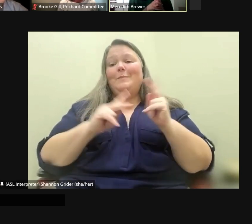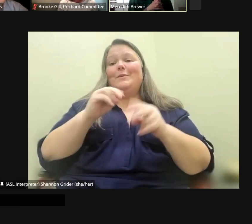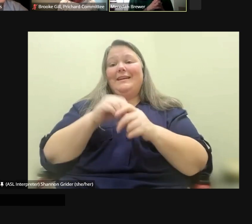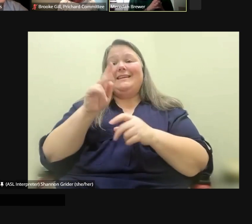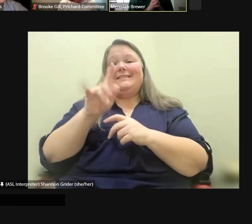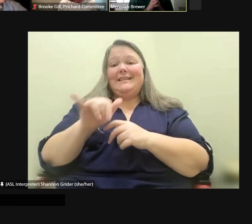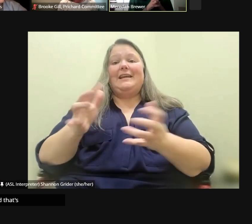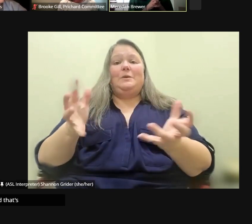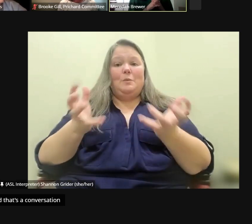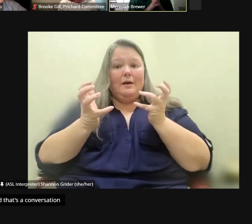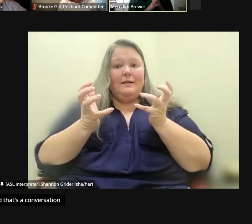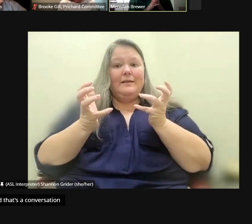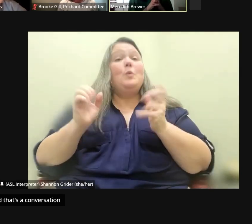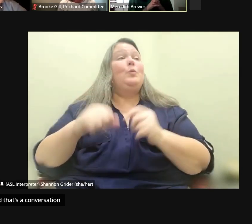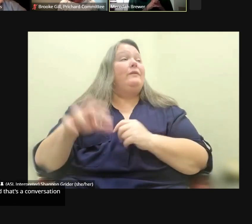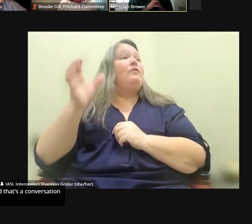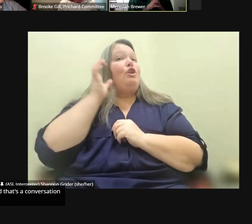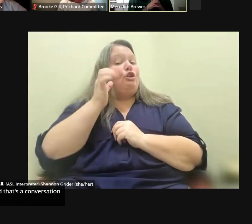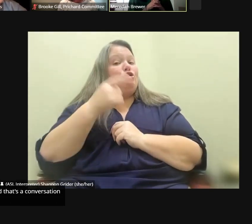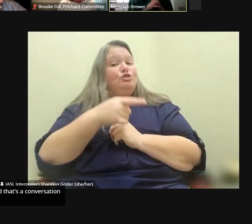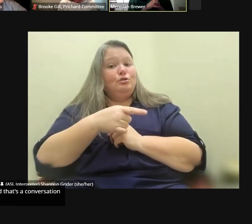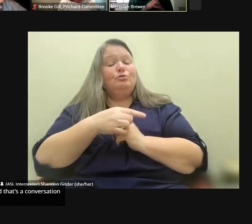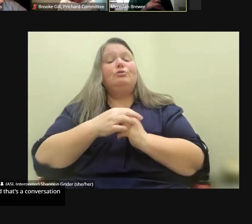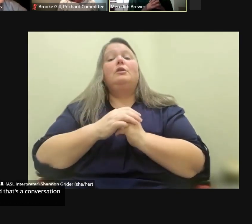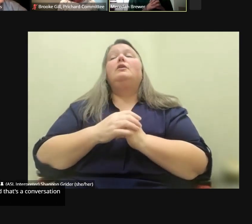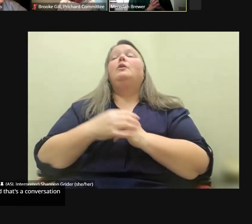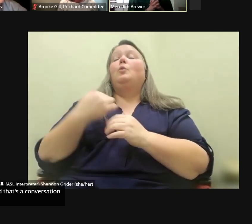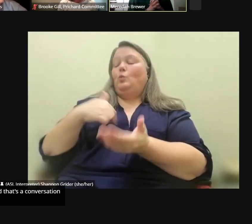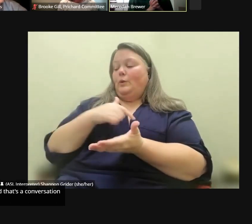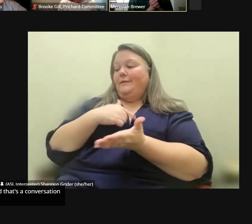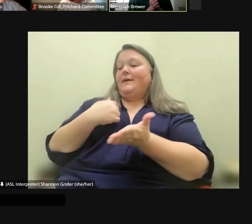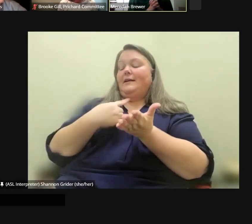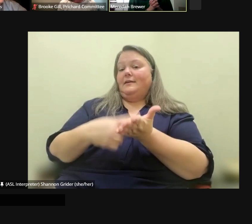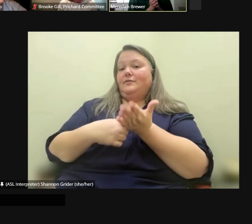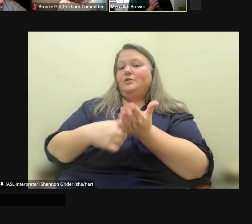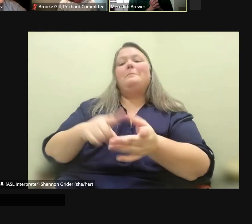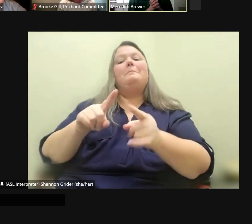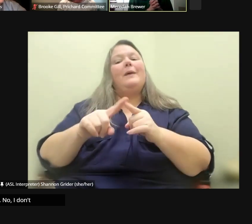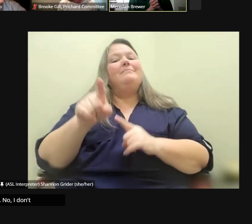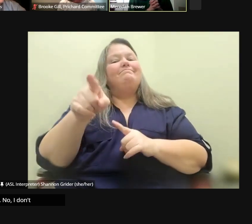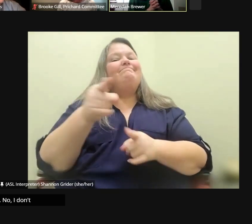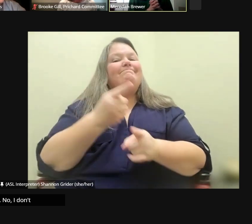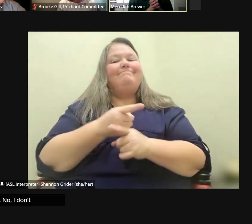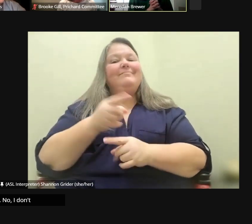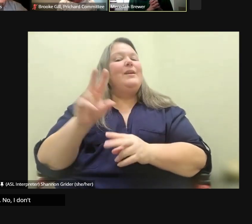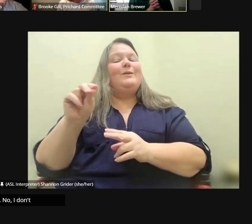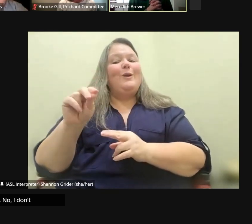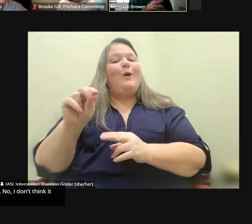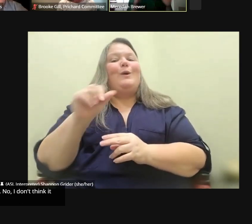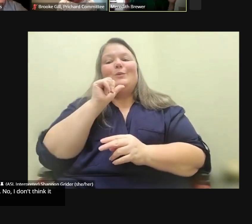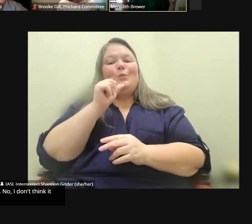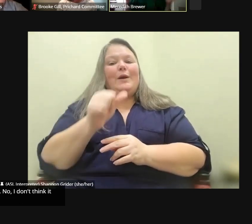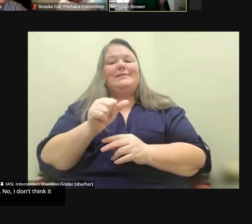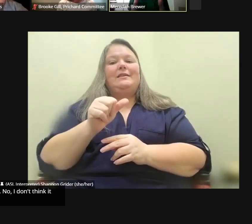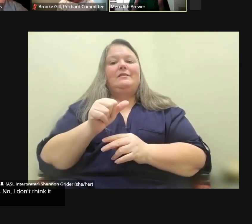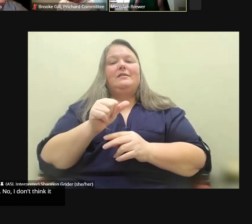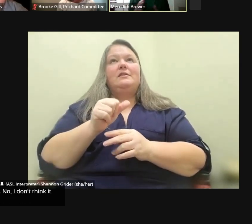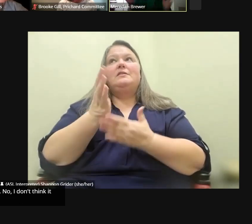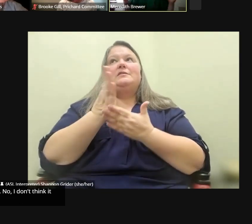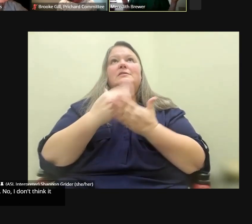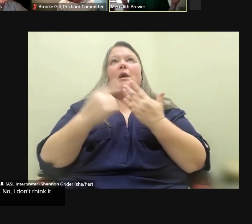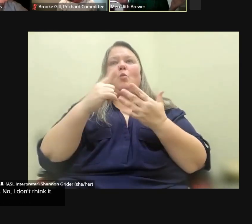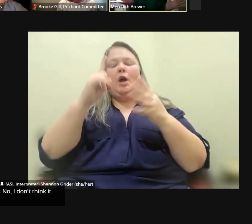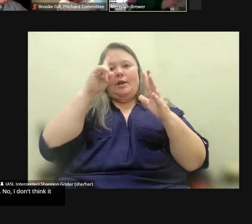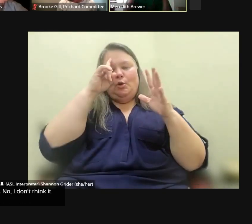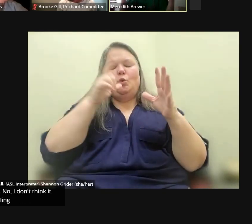conversation that we've had as well. But to answer your question, no, I don't think it was sort of an intentional culling, as